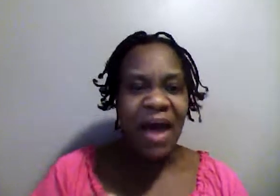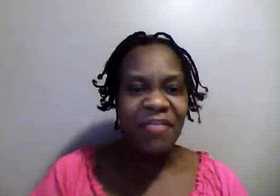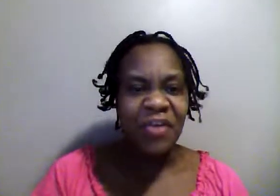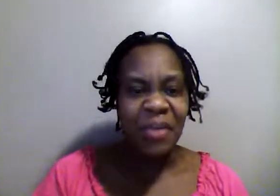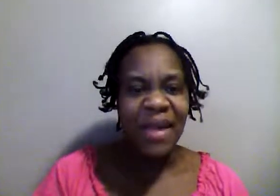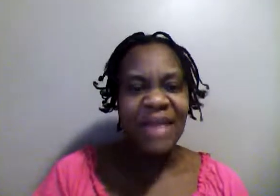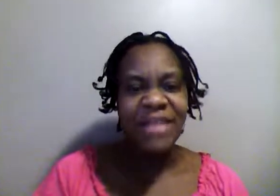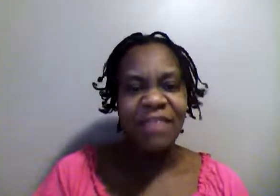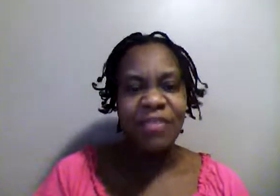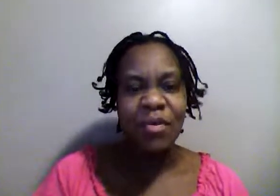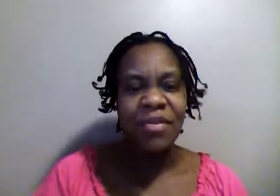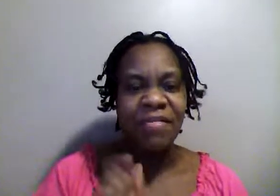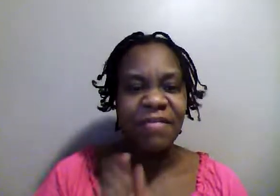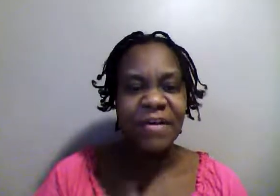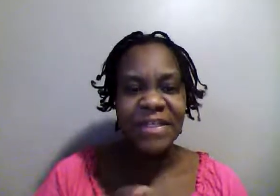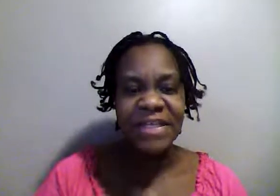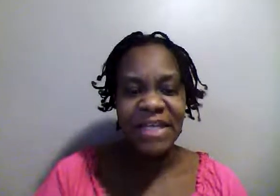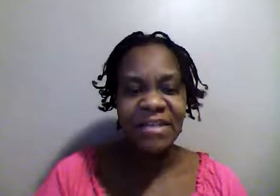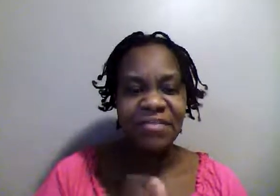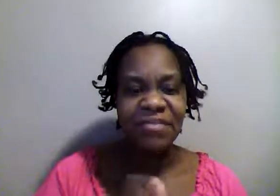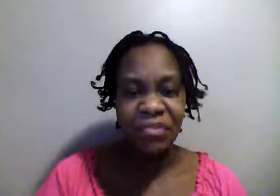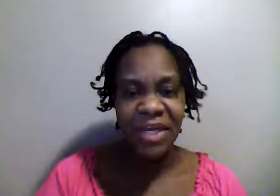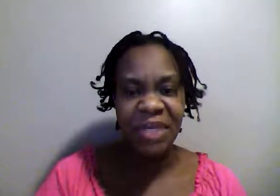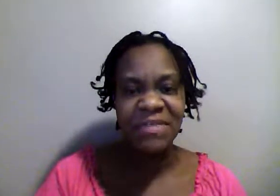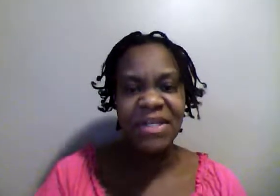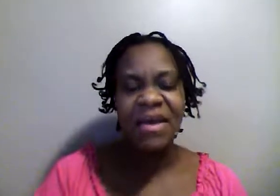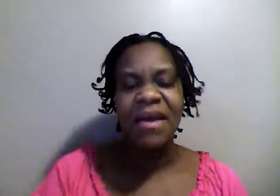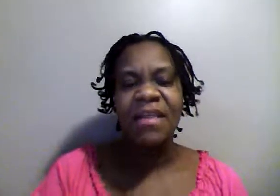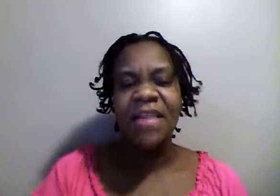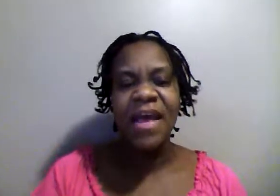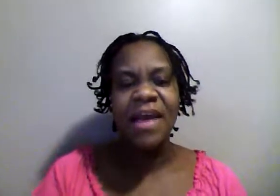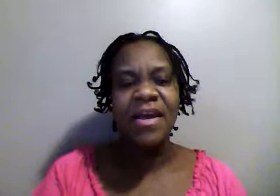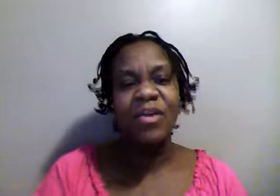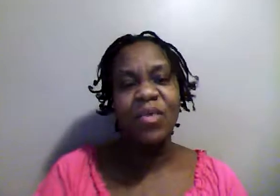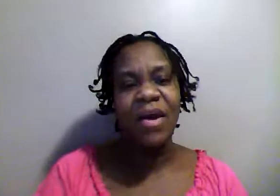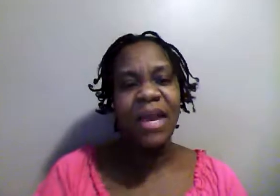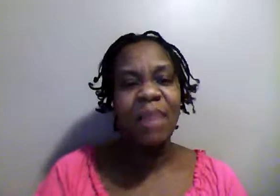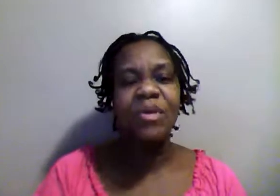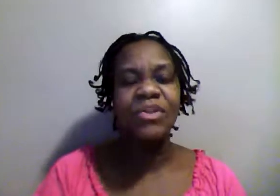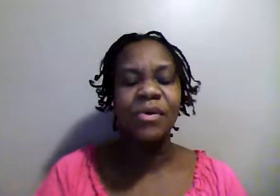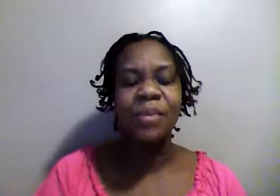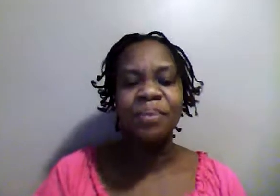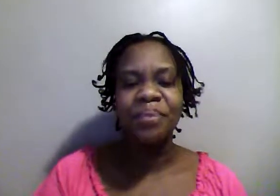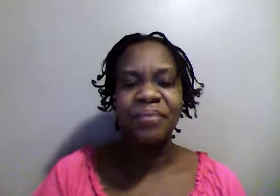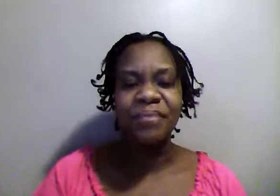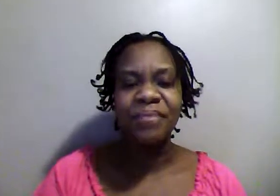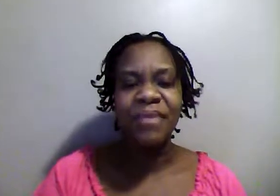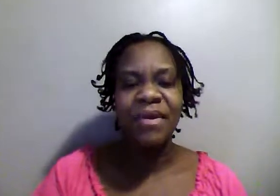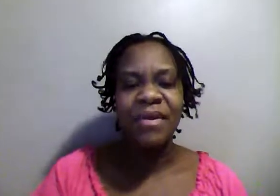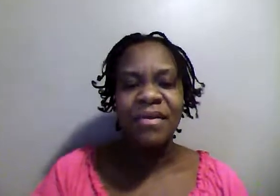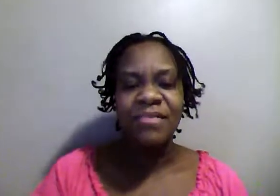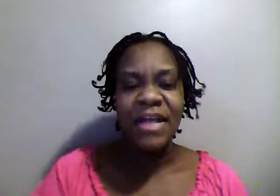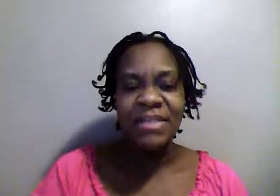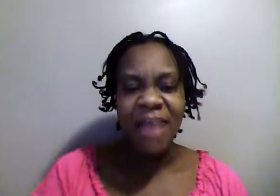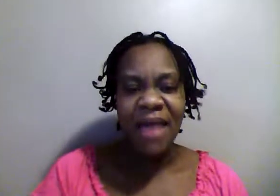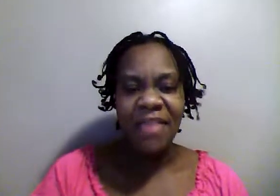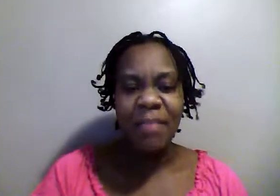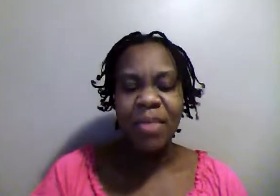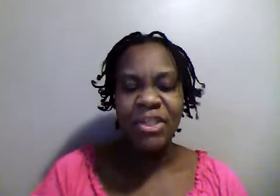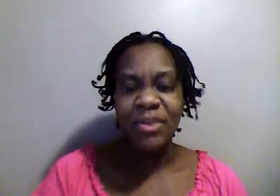your plants have grown the first set of true leaves, then you are able to transplant them, but you have